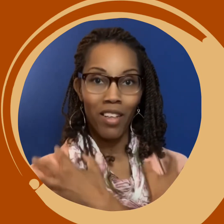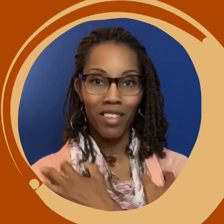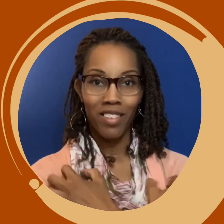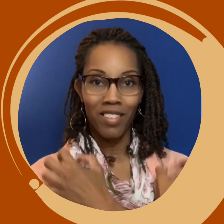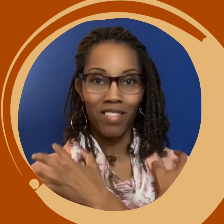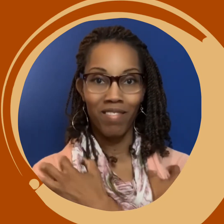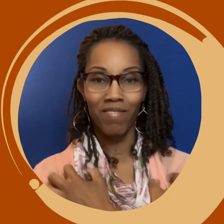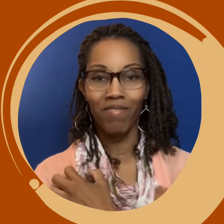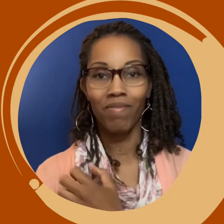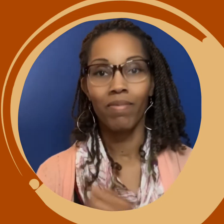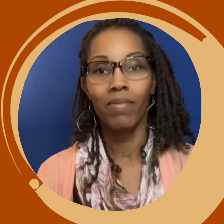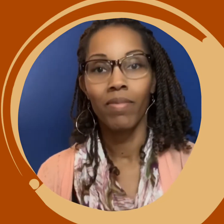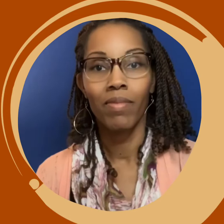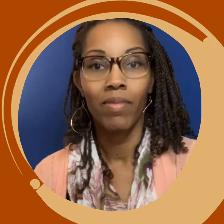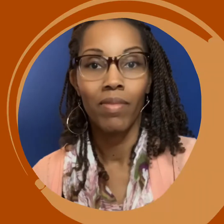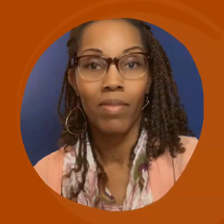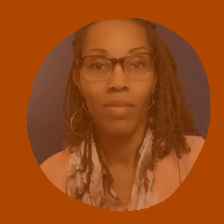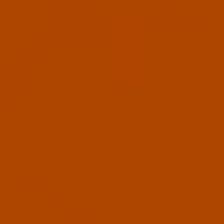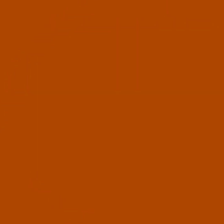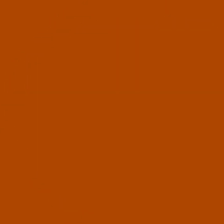Bear.